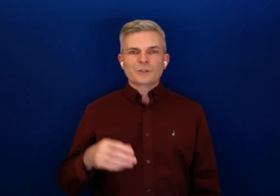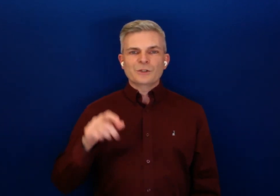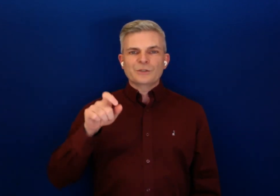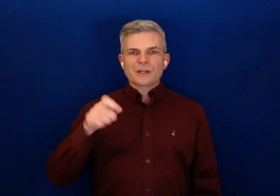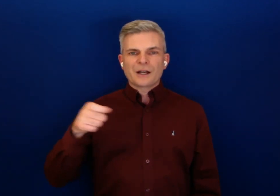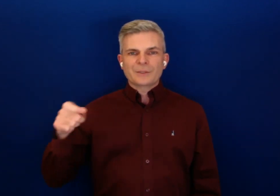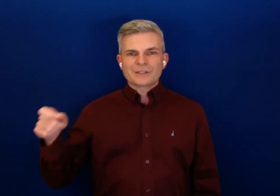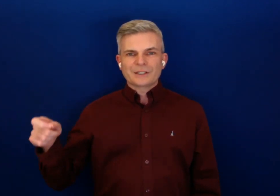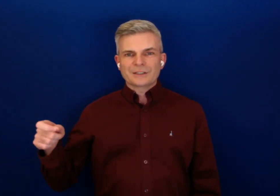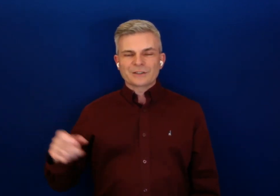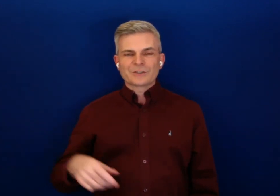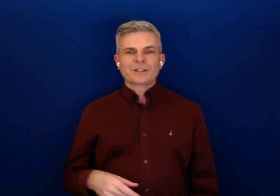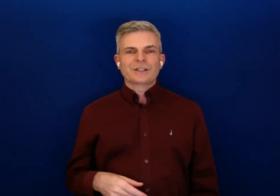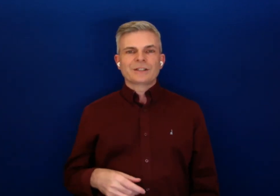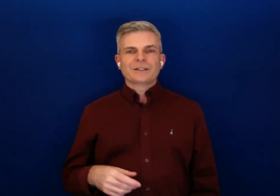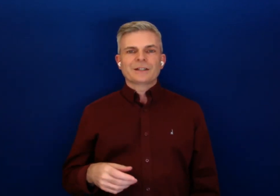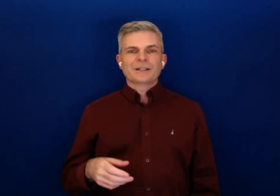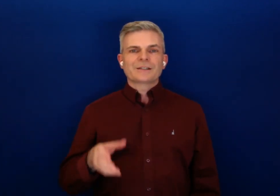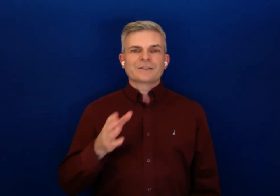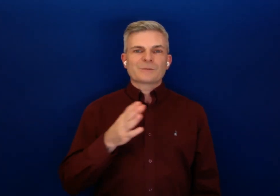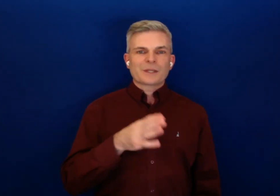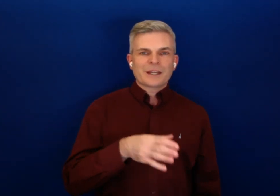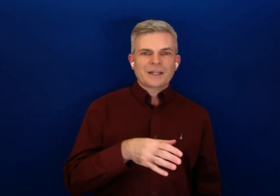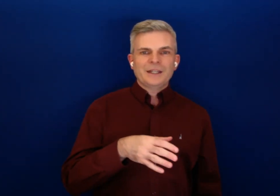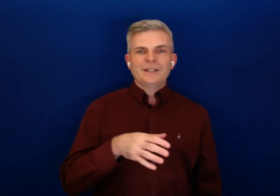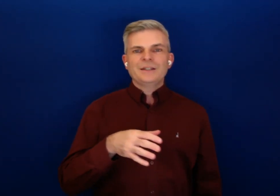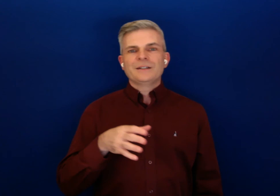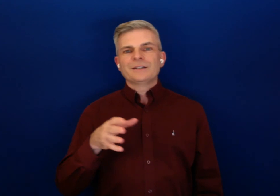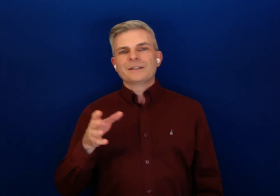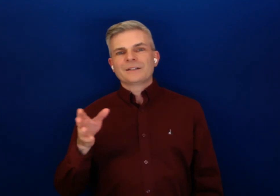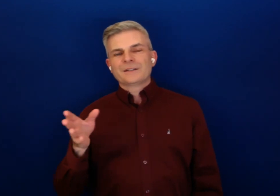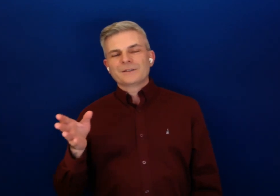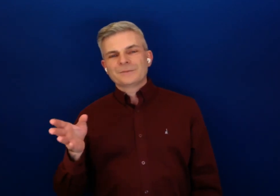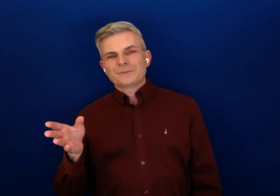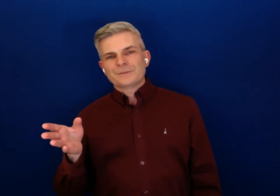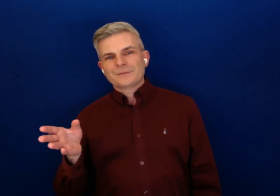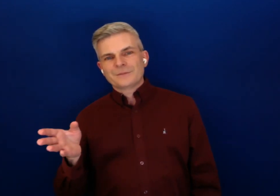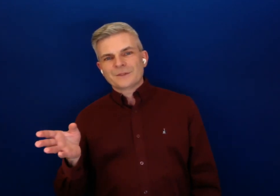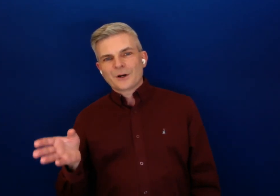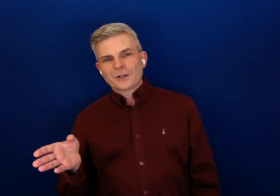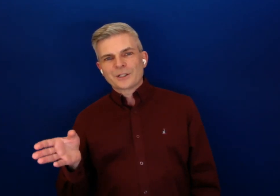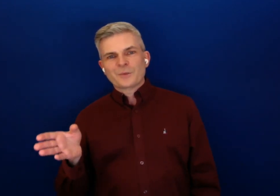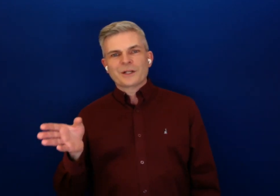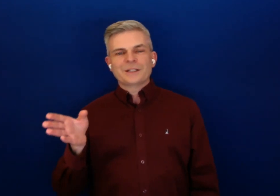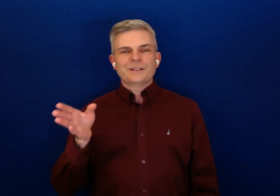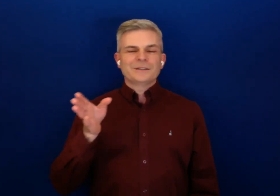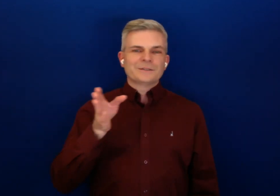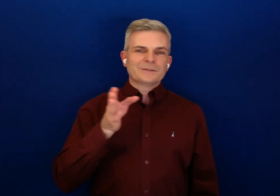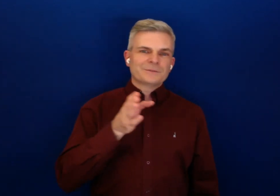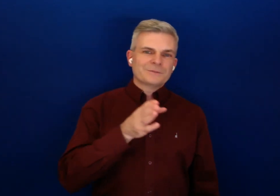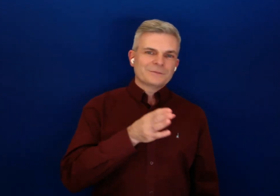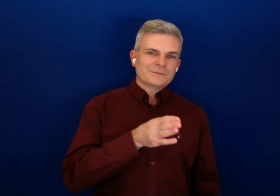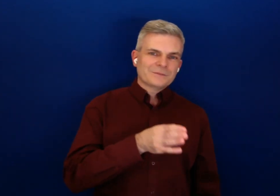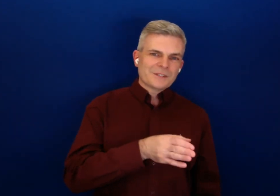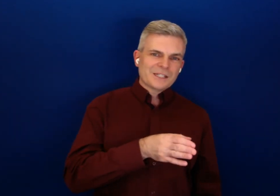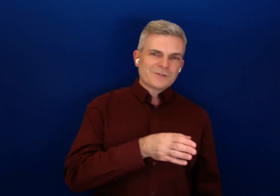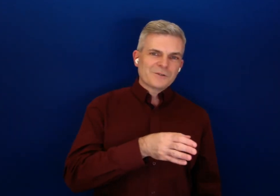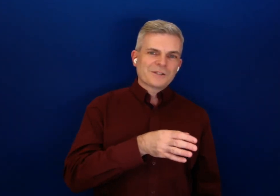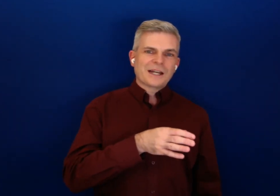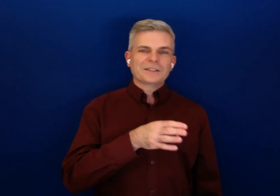use commas in English, like spaghetti, garlic bread, Caesar